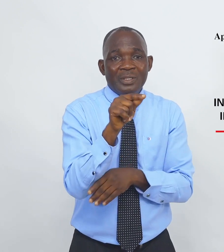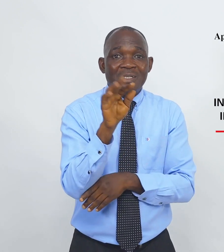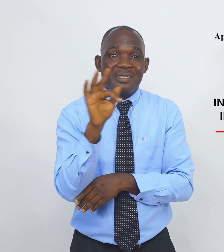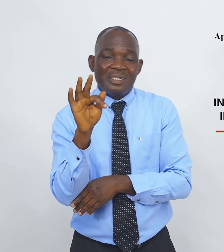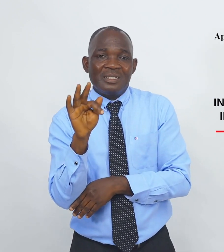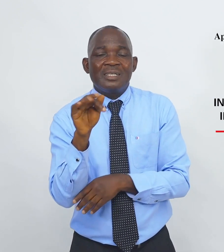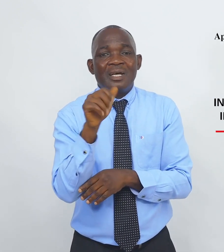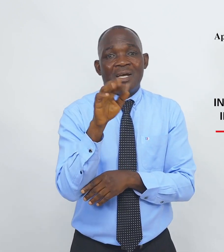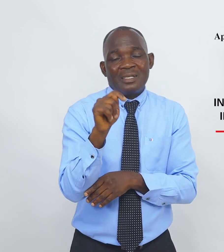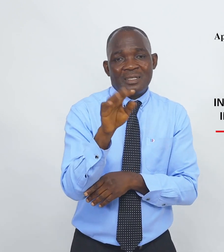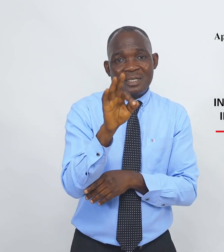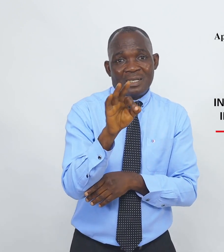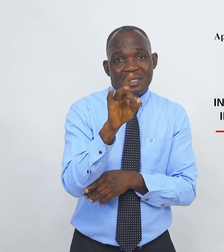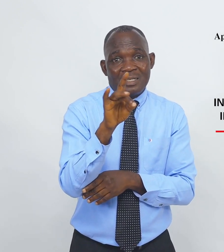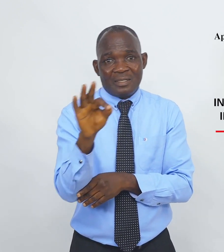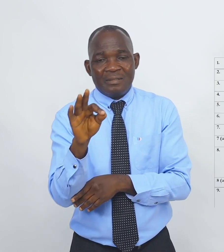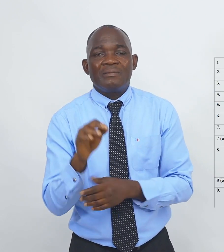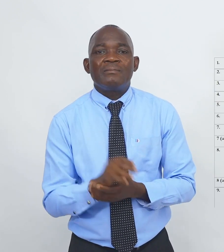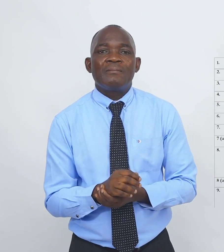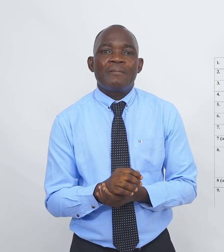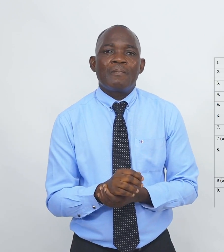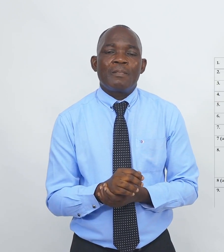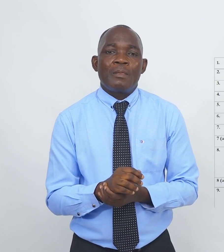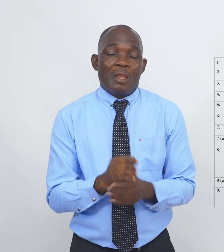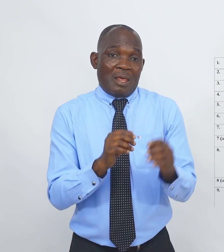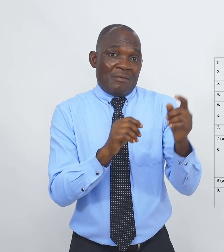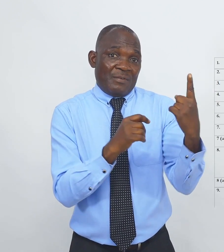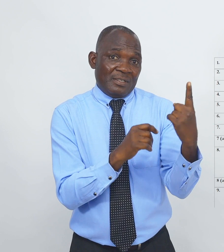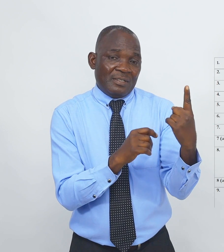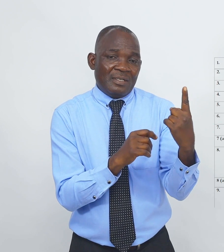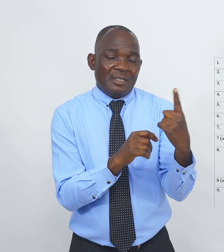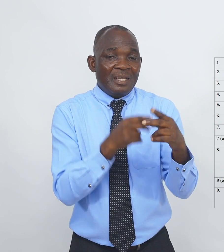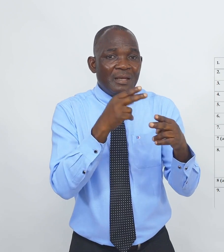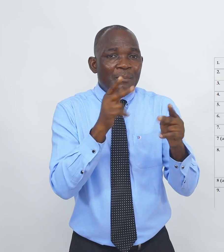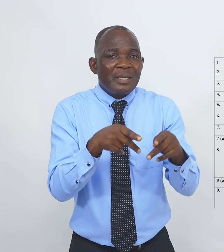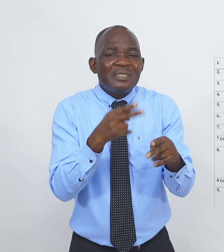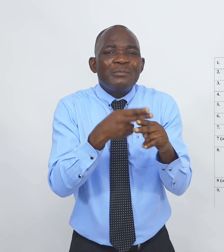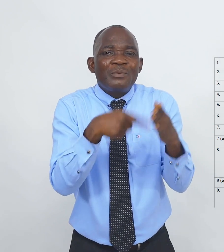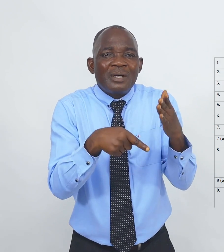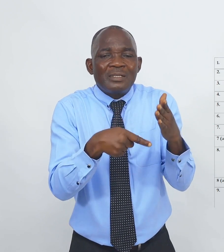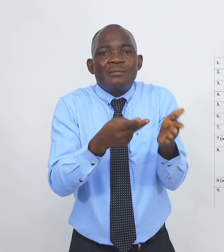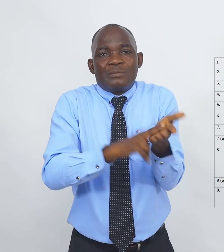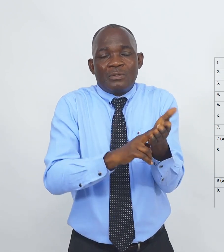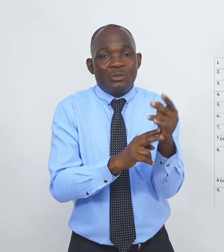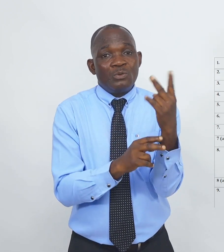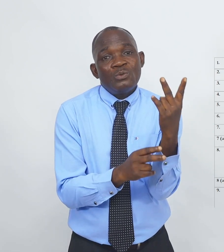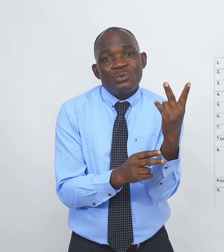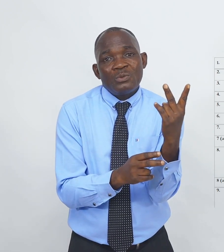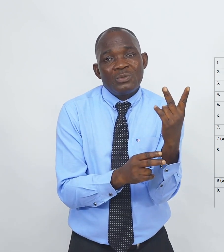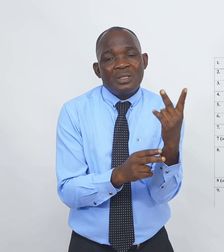2019, Act 989. 1. Name of applicant. 2.